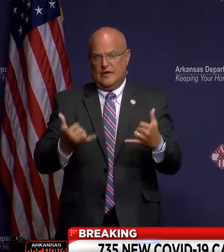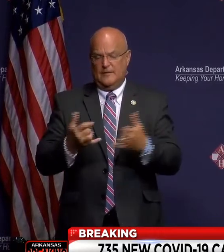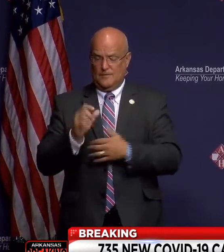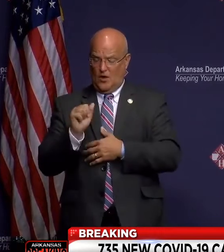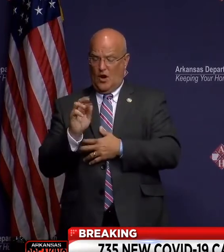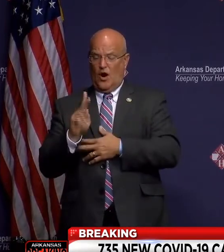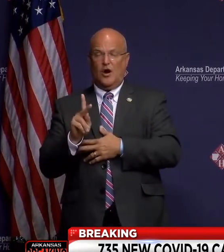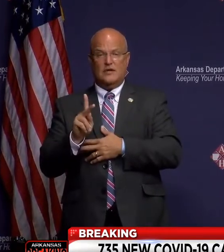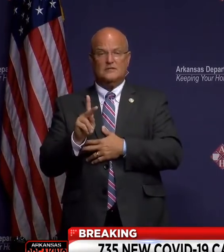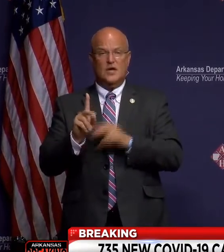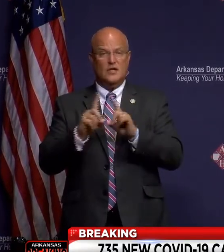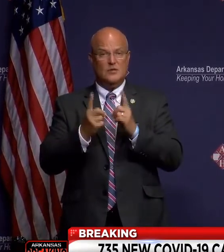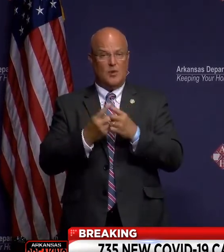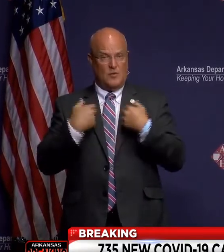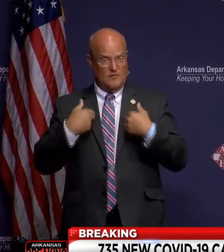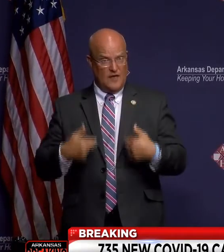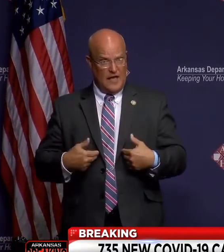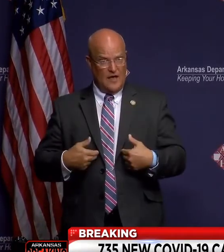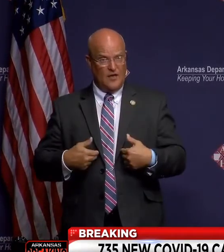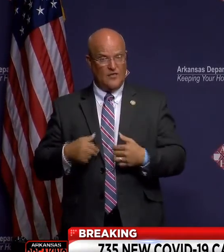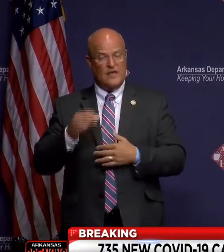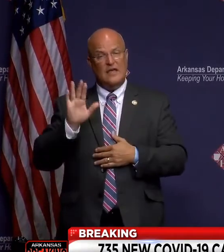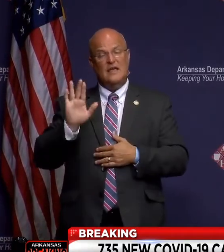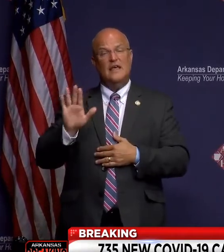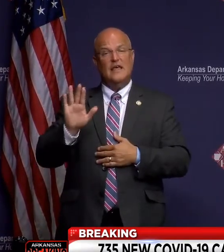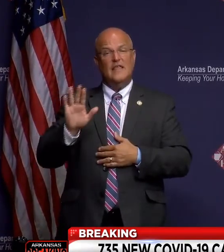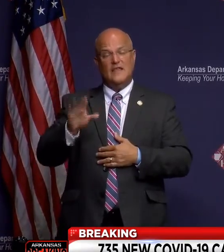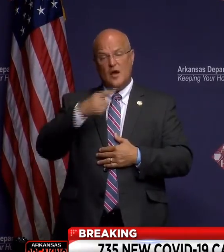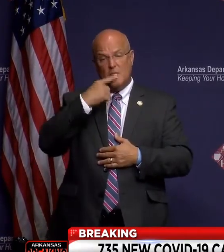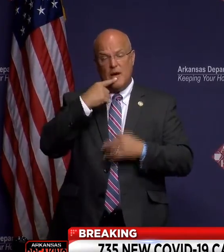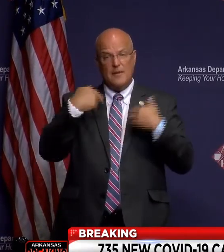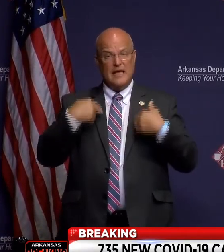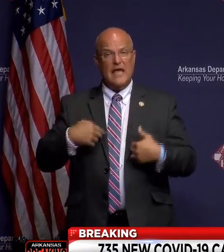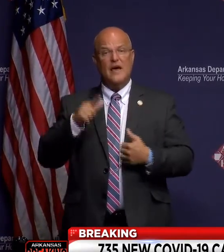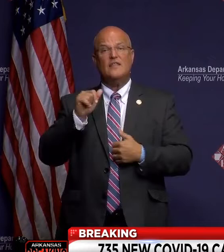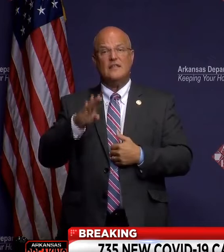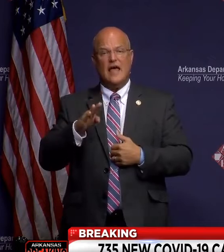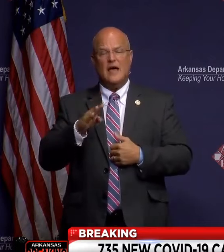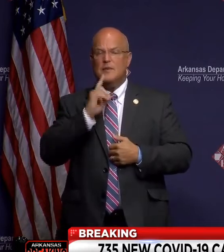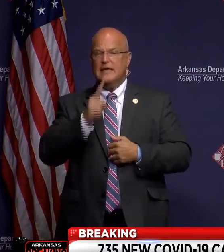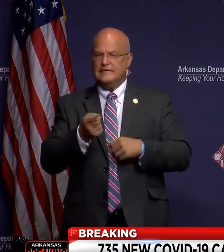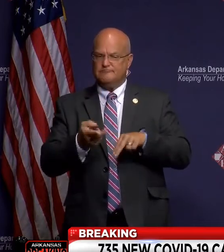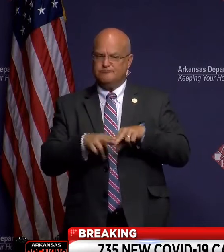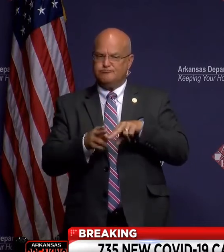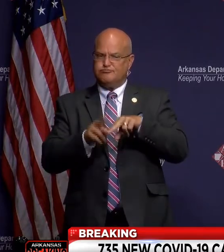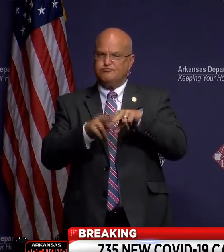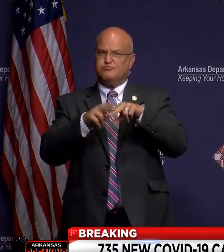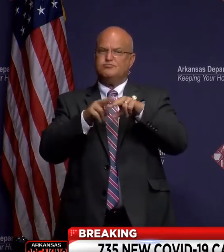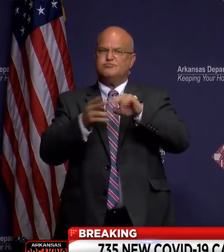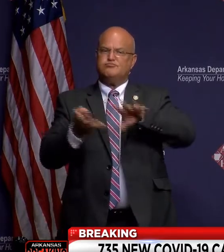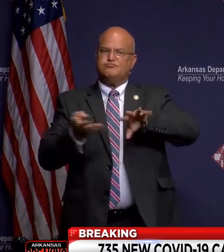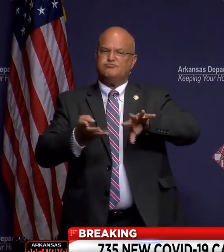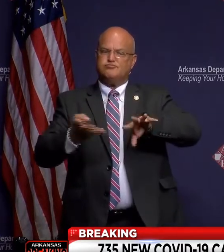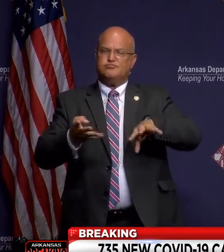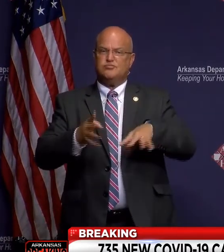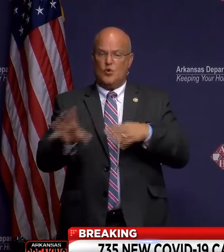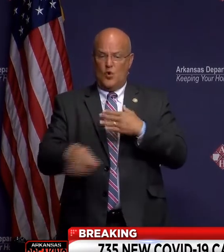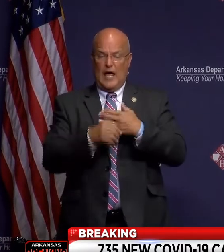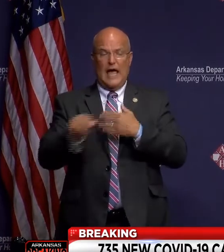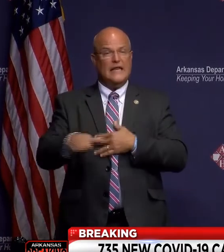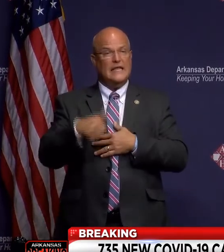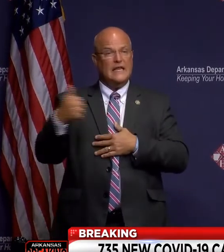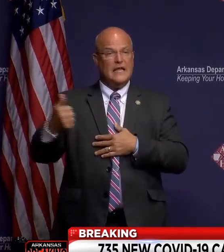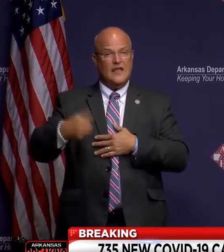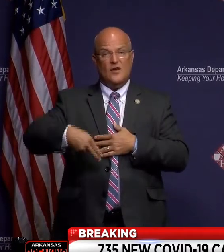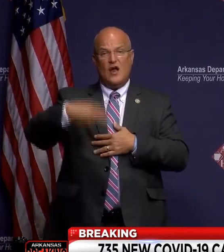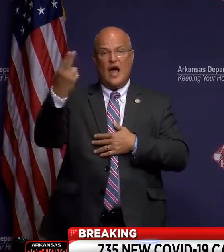Arkansas Department of Health, their public health laboratory is ramping up. As we mentioned before, we're adding another